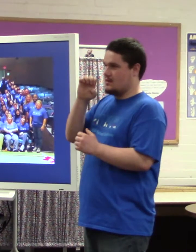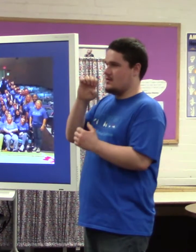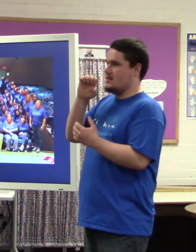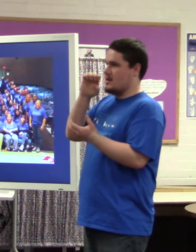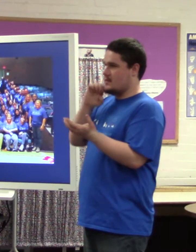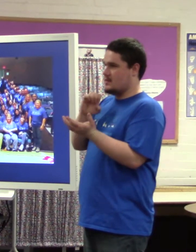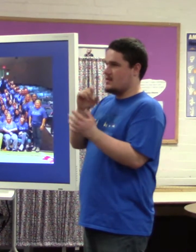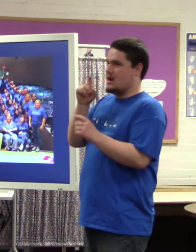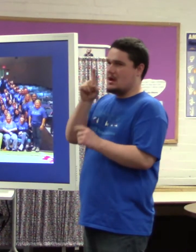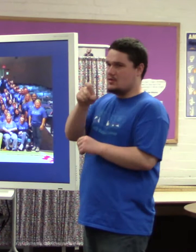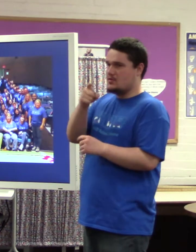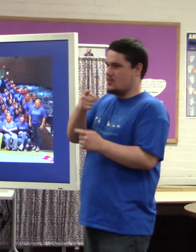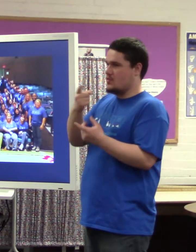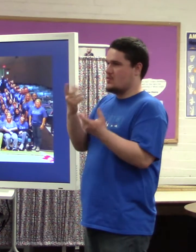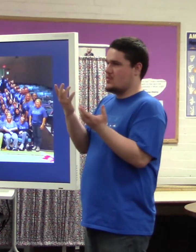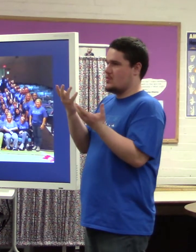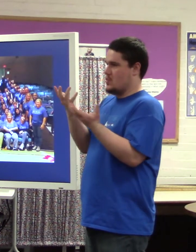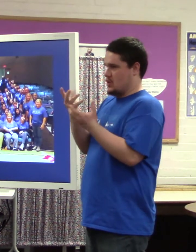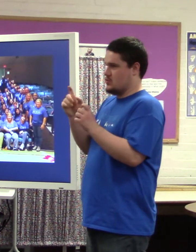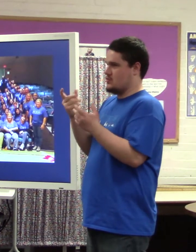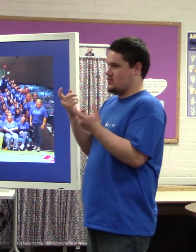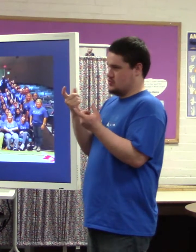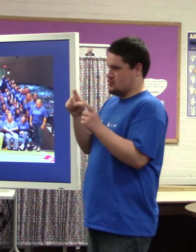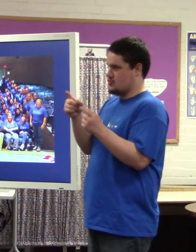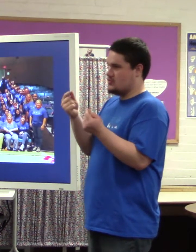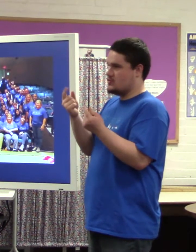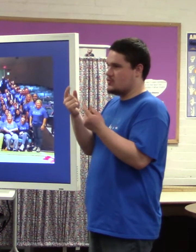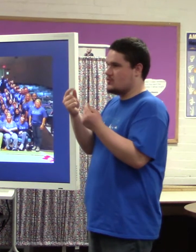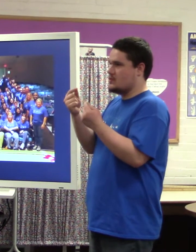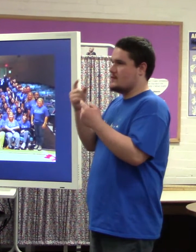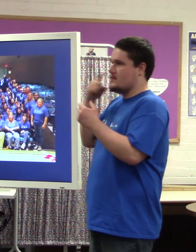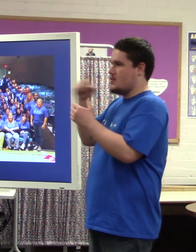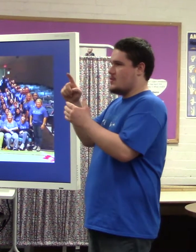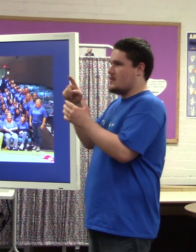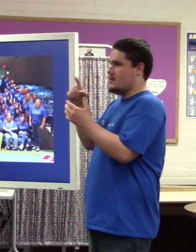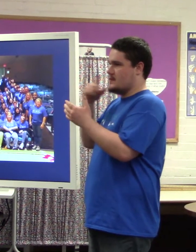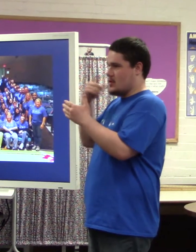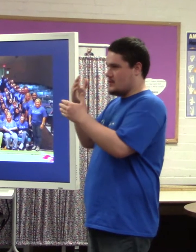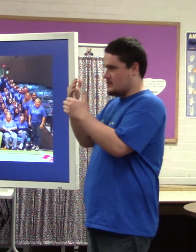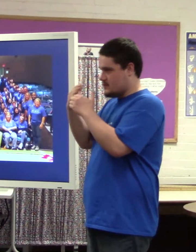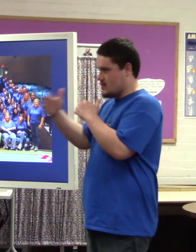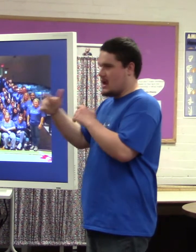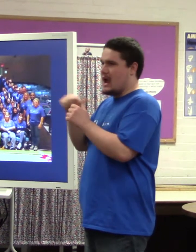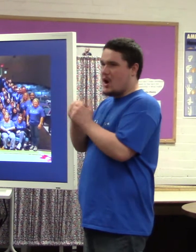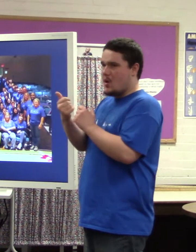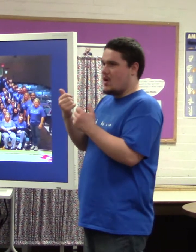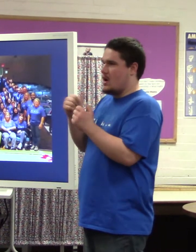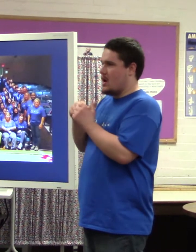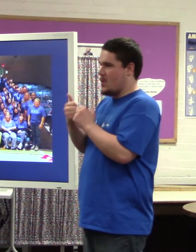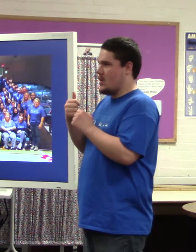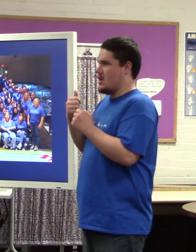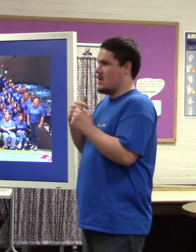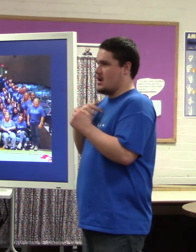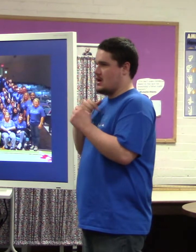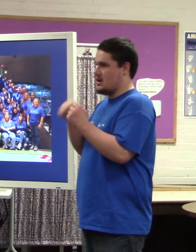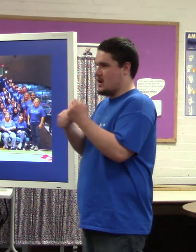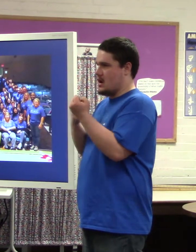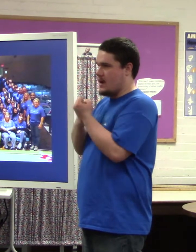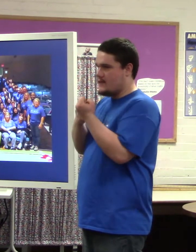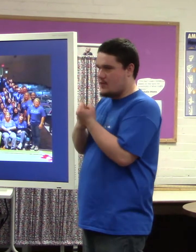I suggest you go up to Emily and you ask her, what you can do for your future and how